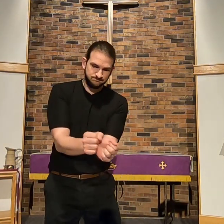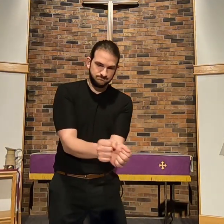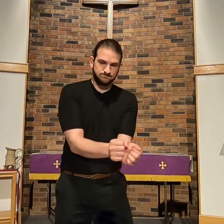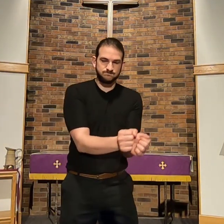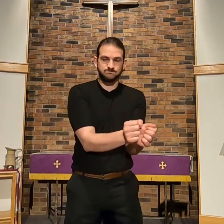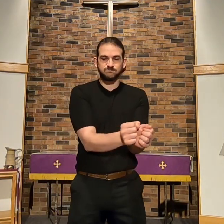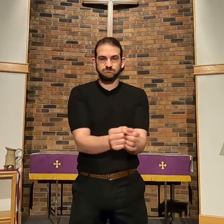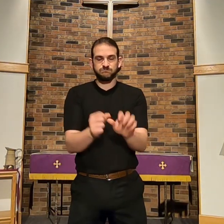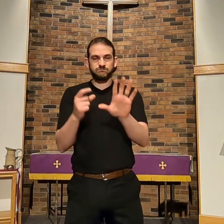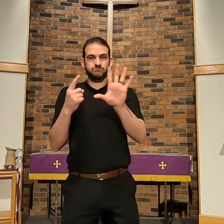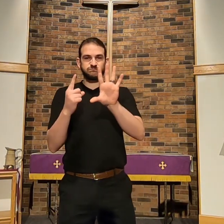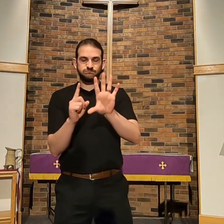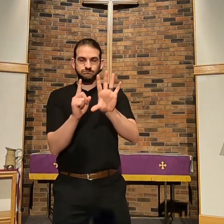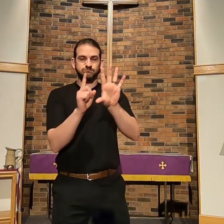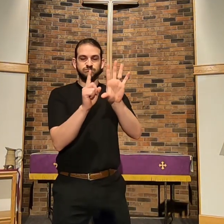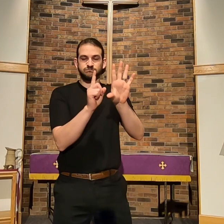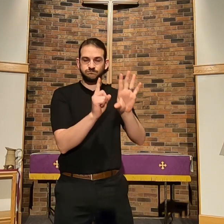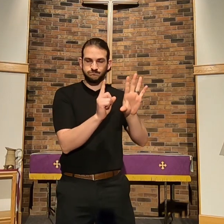Jesus was led off to the high priest.